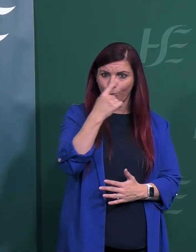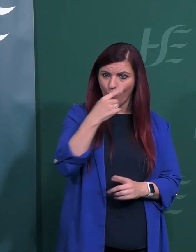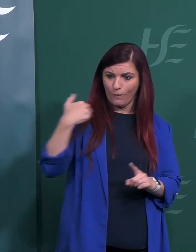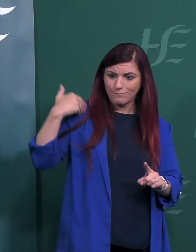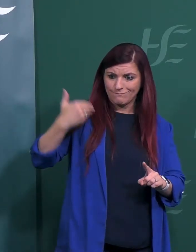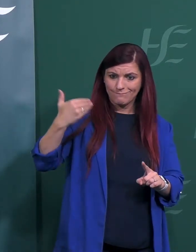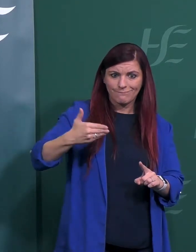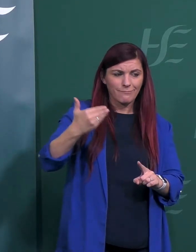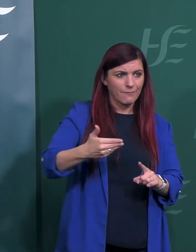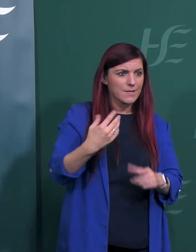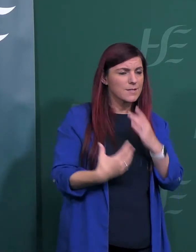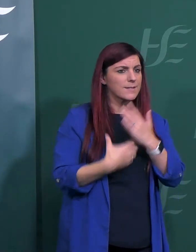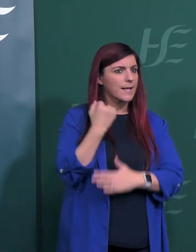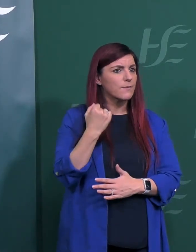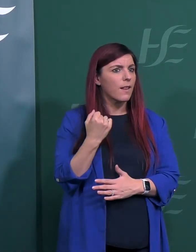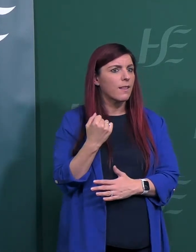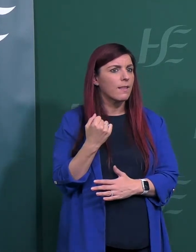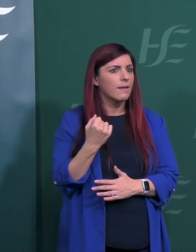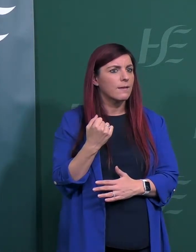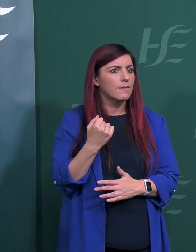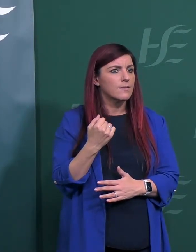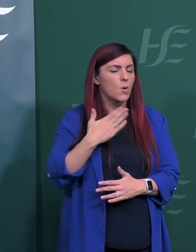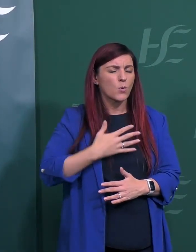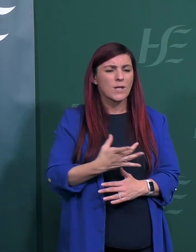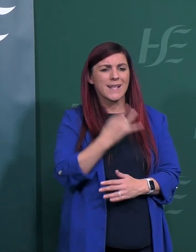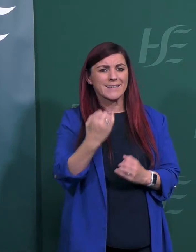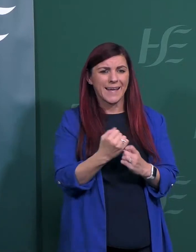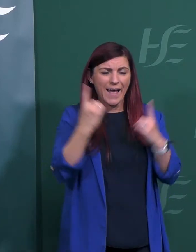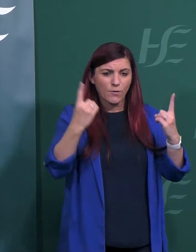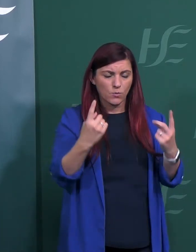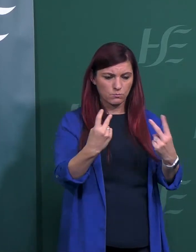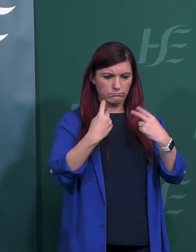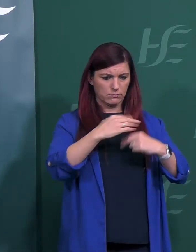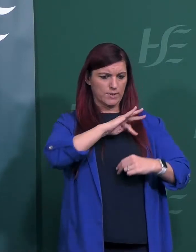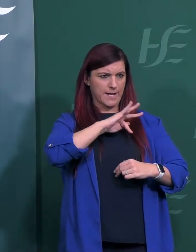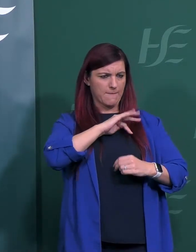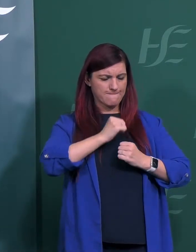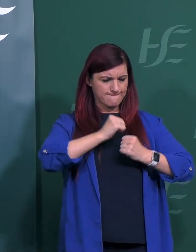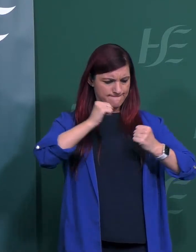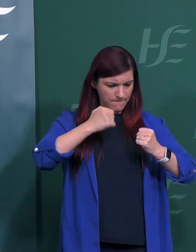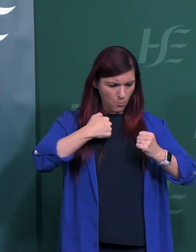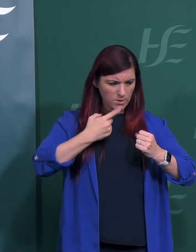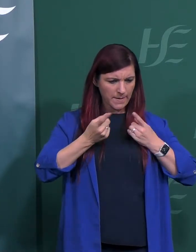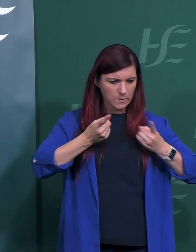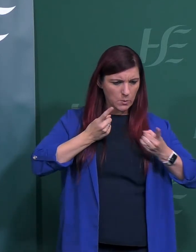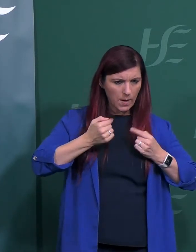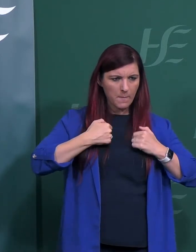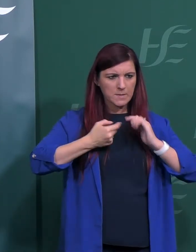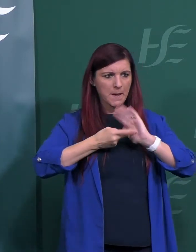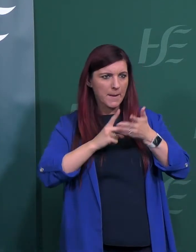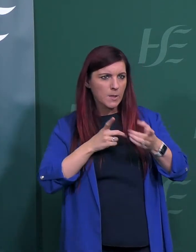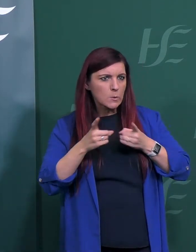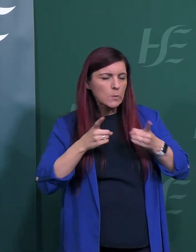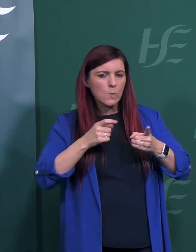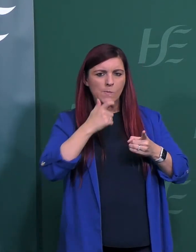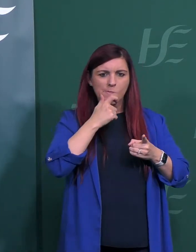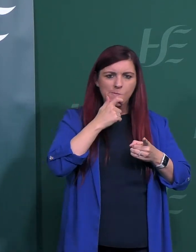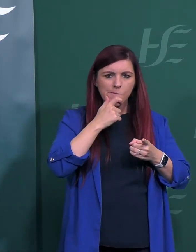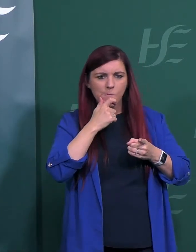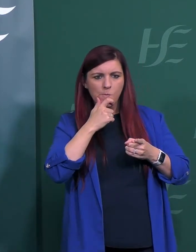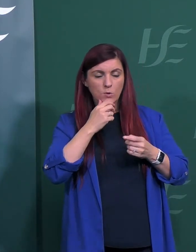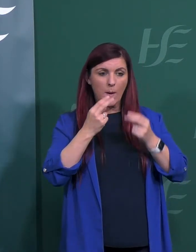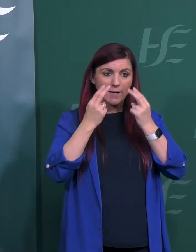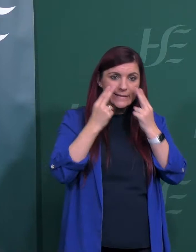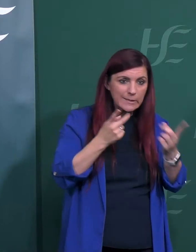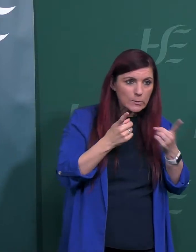time. And it is a time for all of us just to ask and reassess our own personal risks. What are we doing? What do we plan to do? What do we really need to